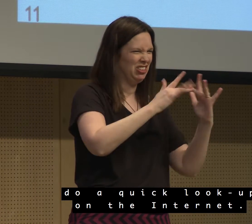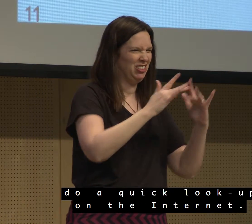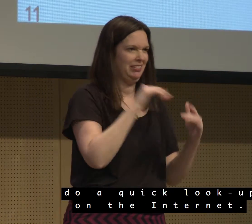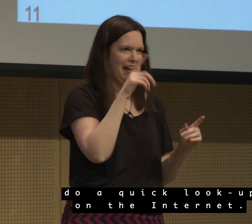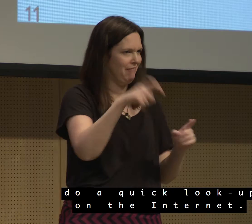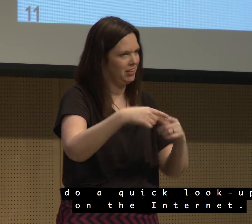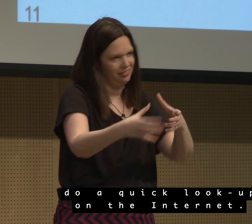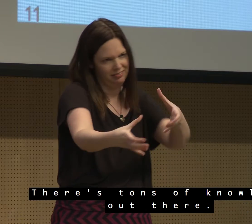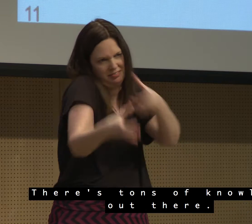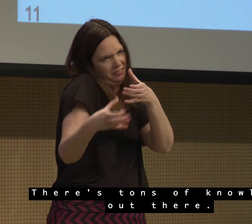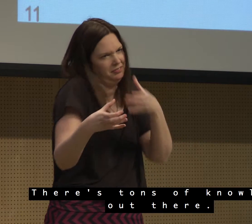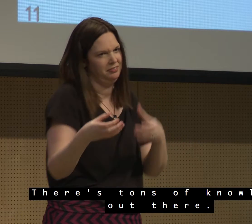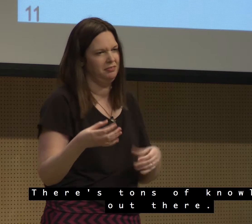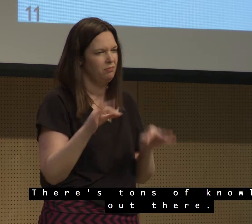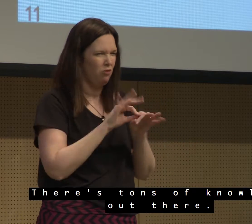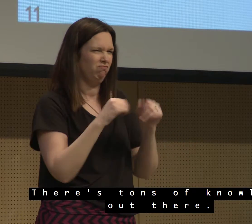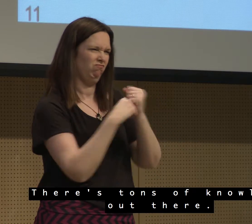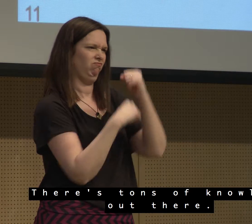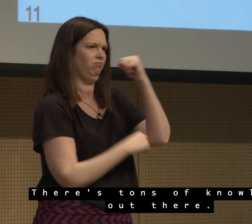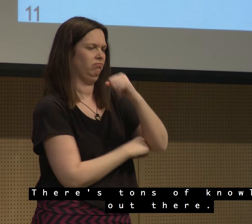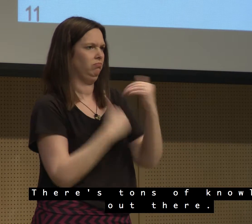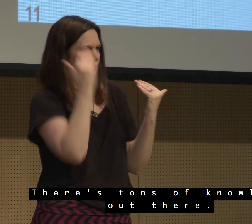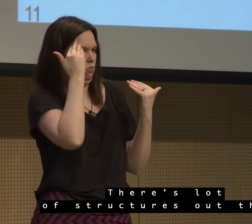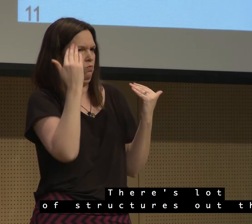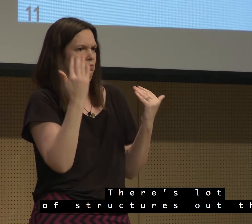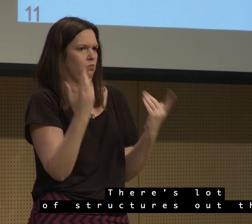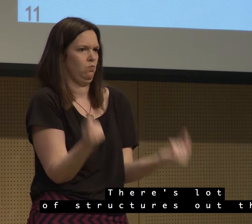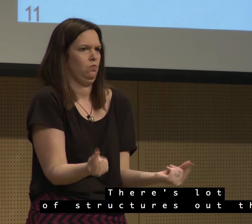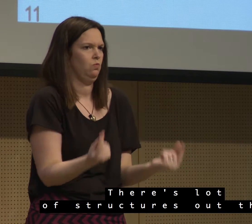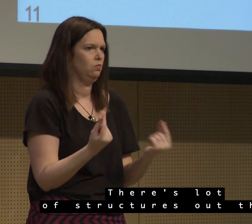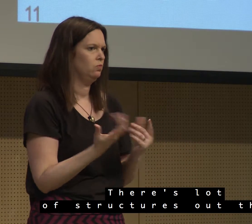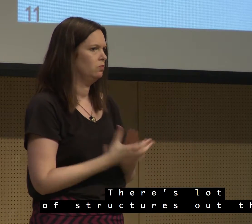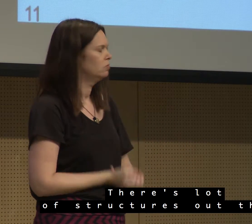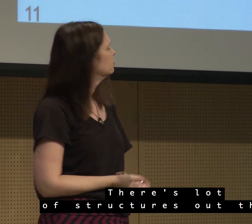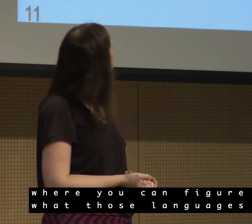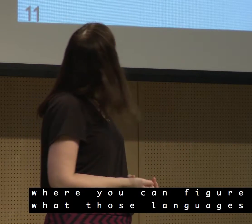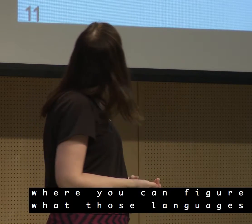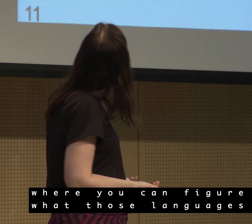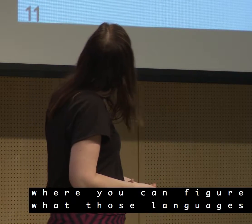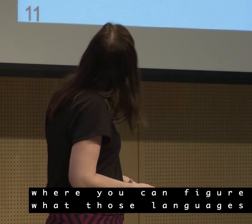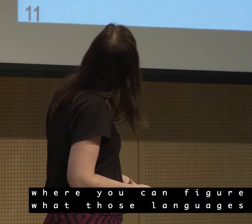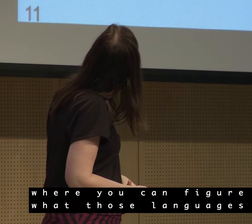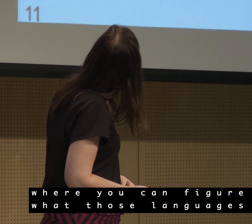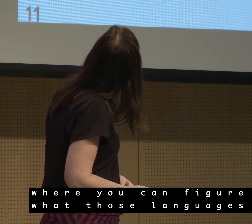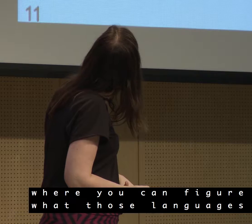the internet. There's tons of knowledge out there. There's lots of structures out there where you can figure out what those languages